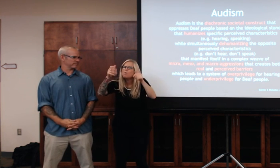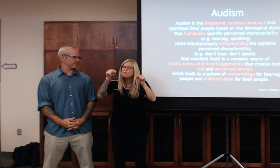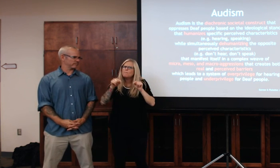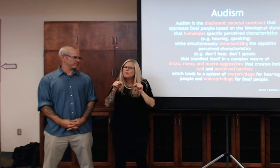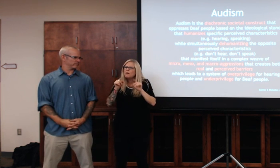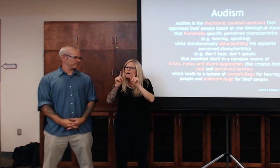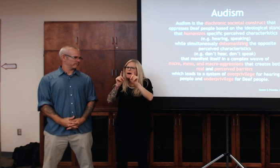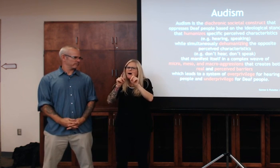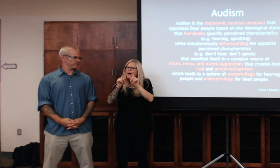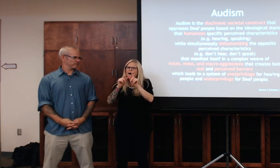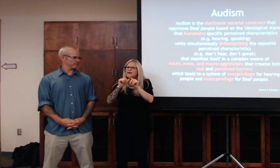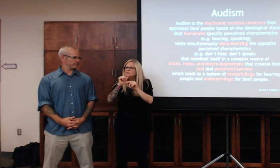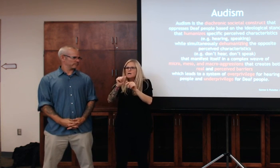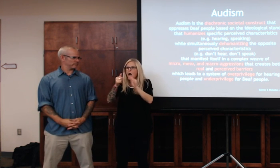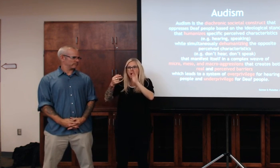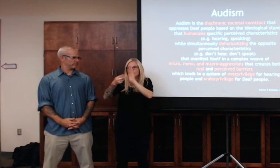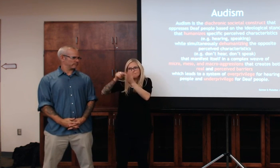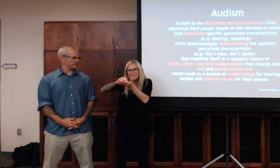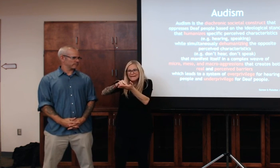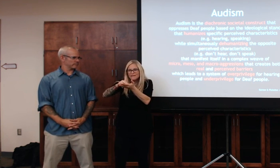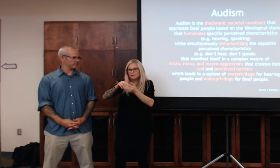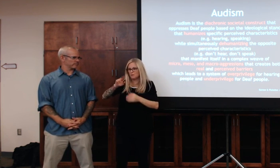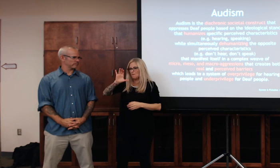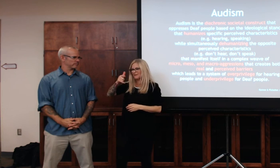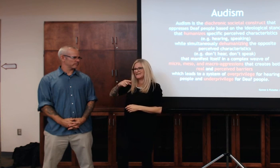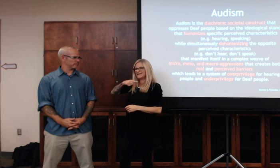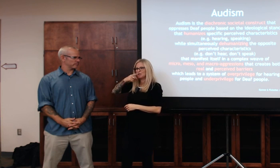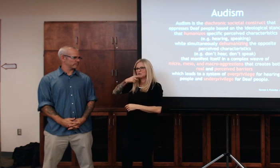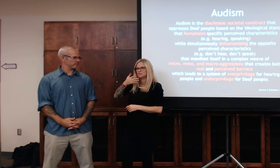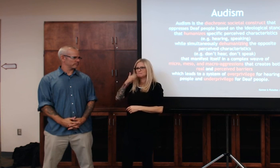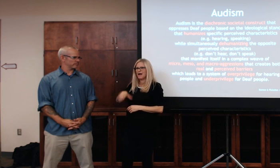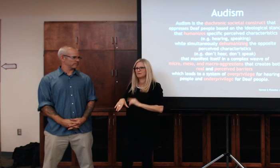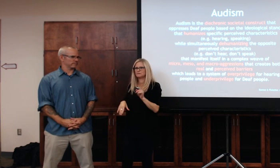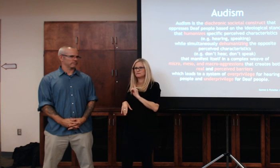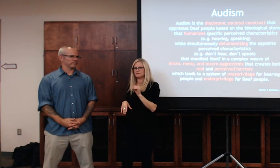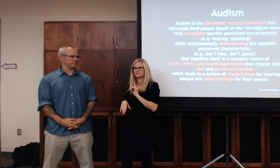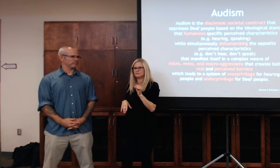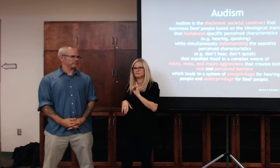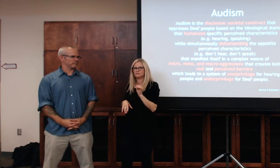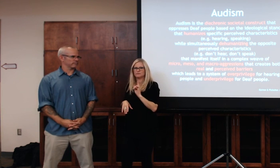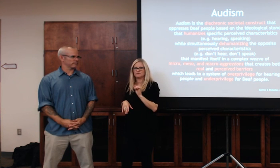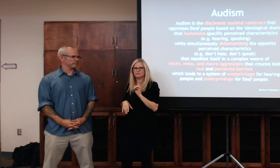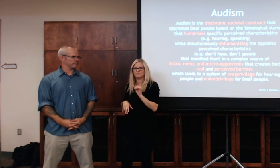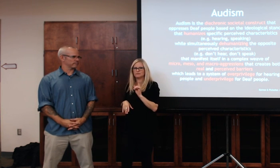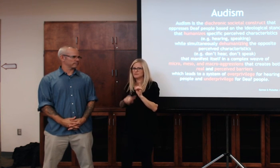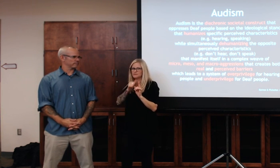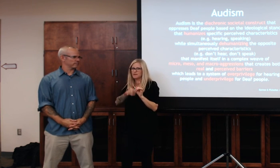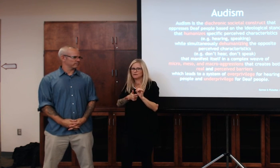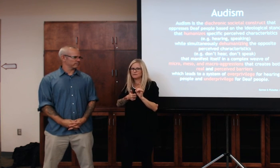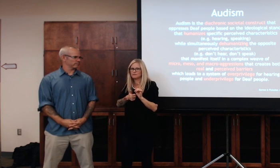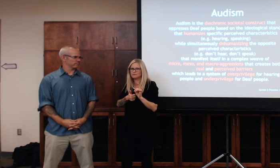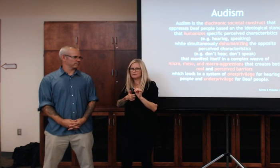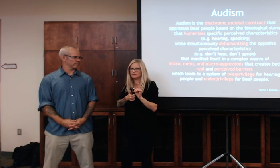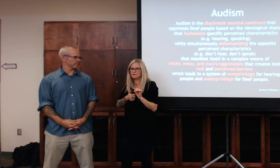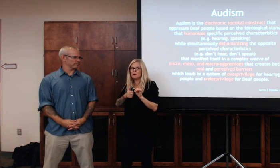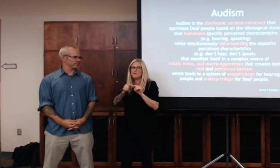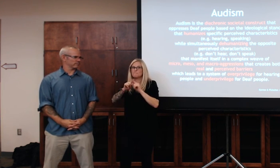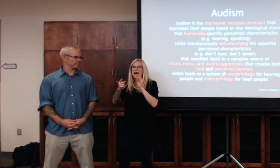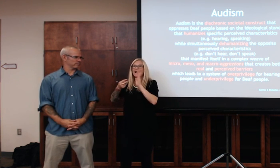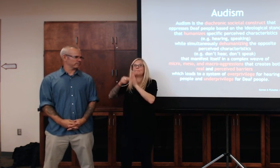Now, let's take a step back. That doesn't mean that being hearing is bad. That's not what that means. But